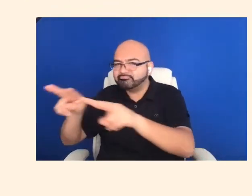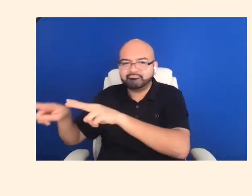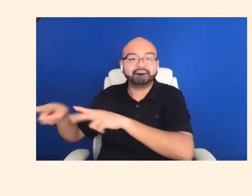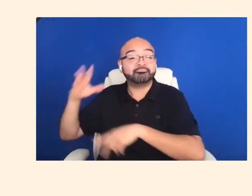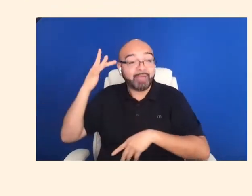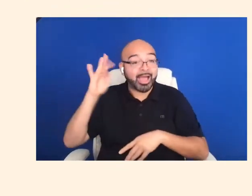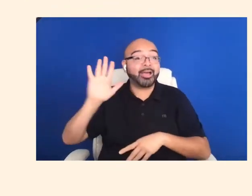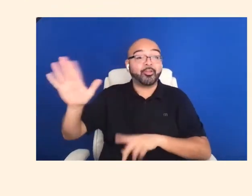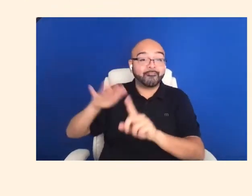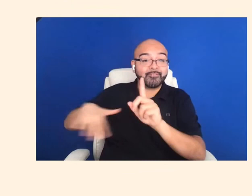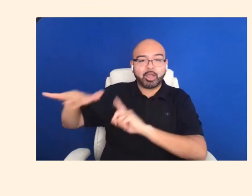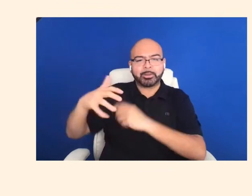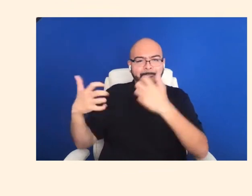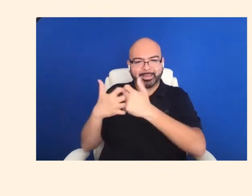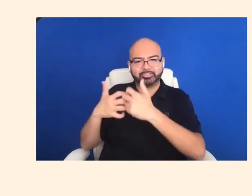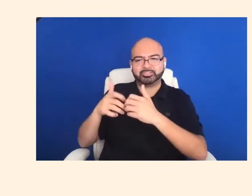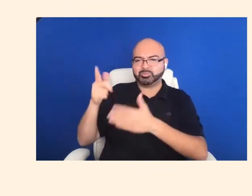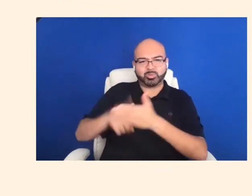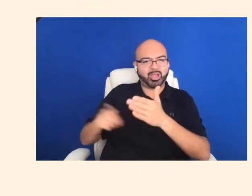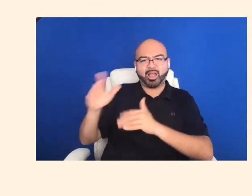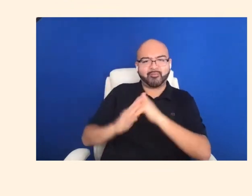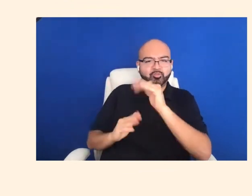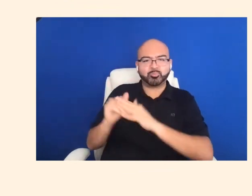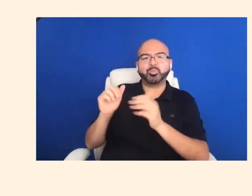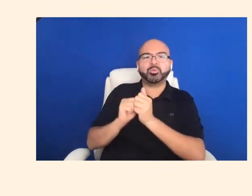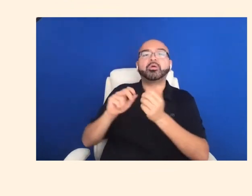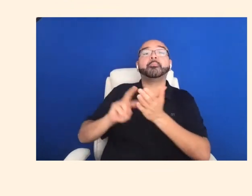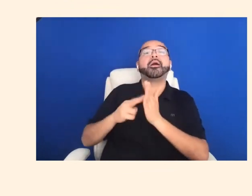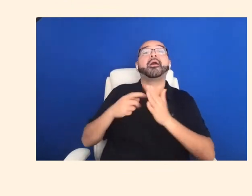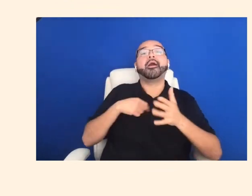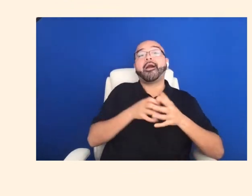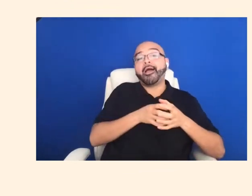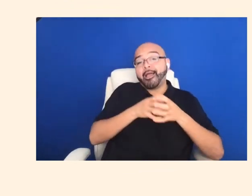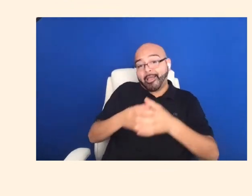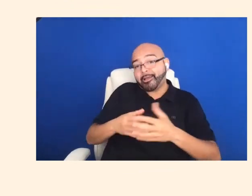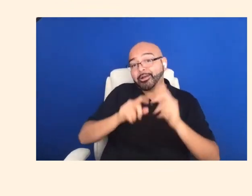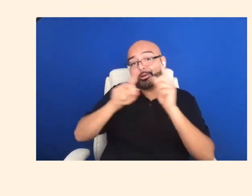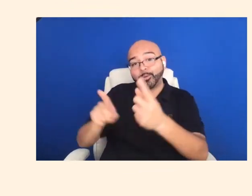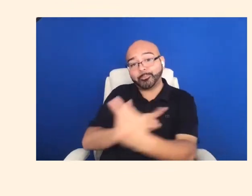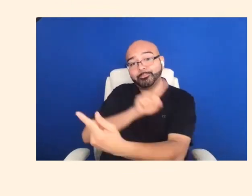comfortable with. So going out into community is so powerful. Um,